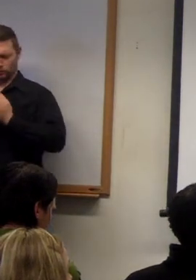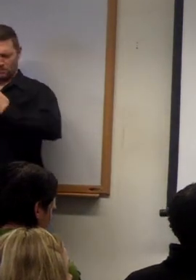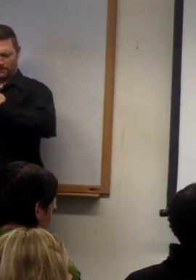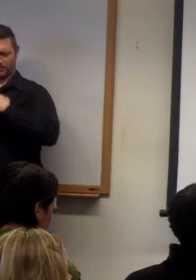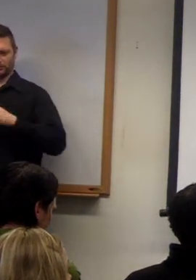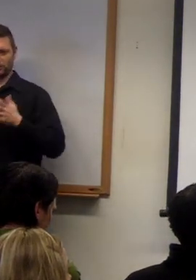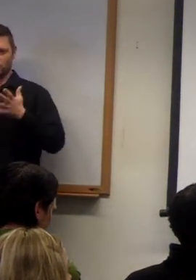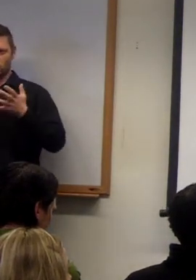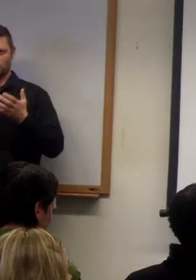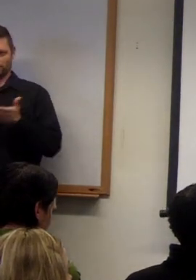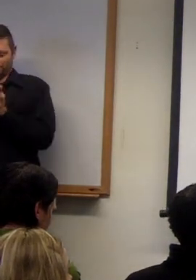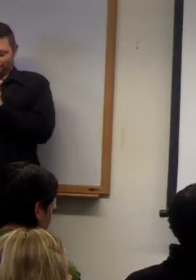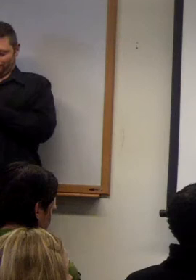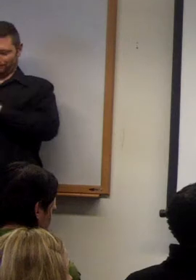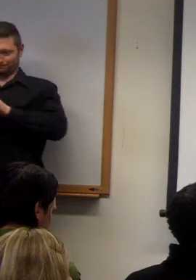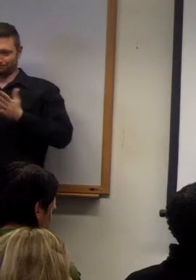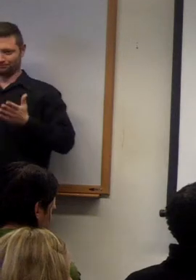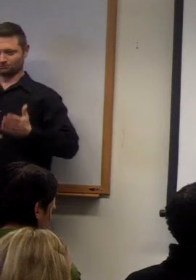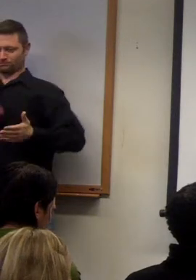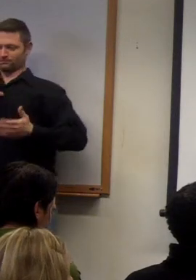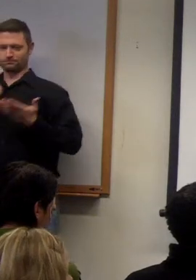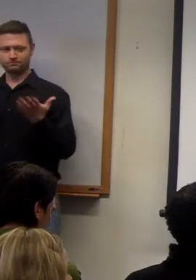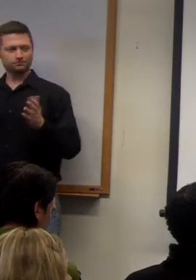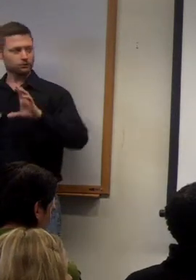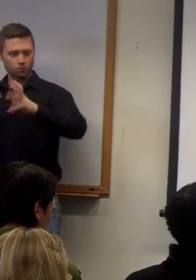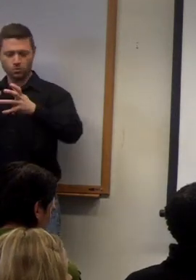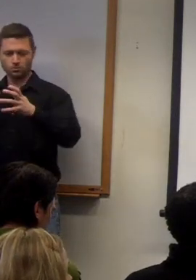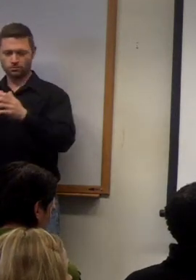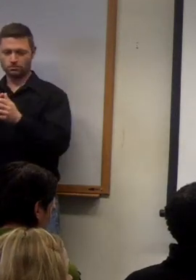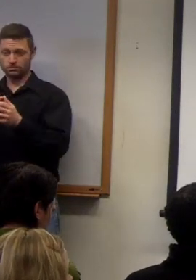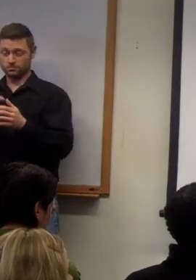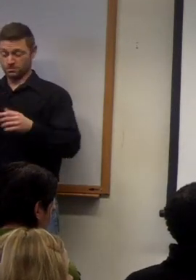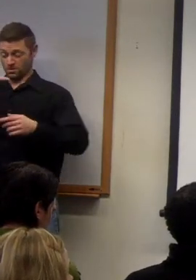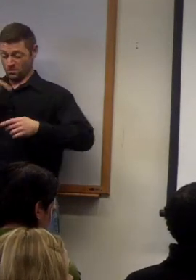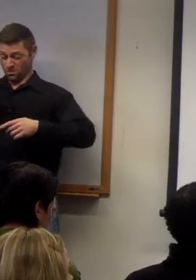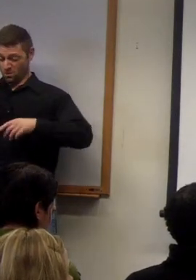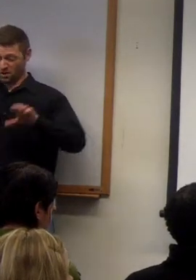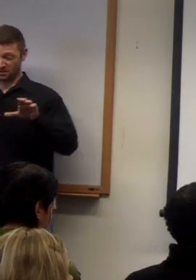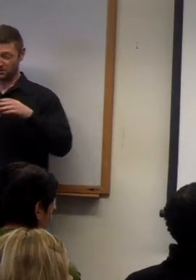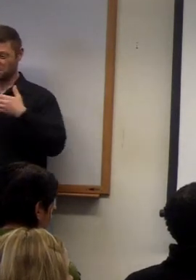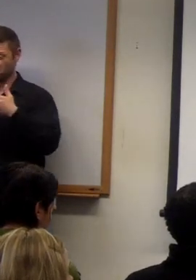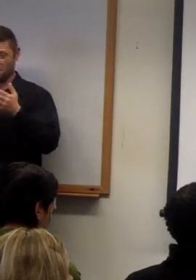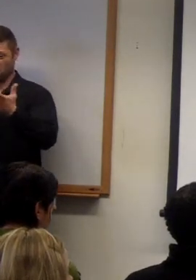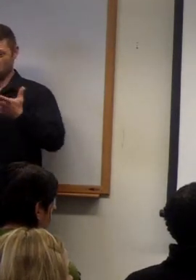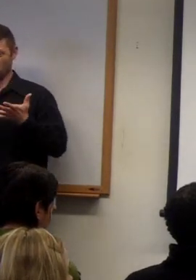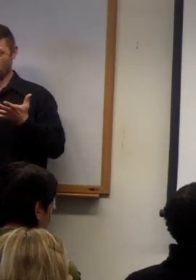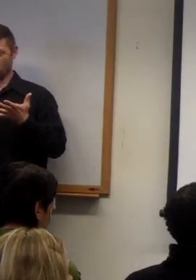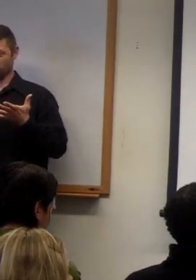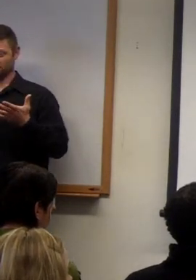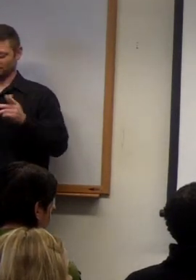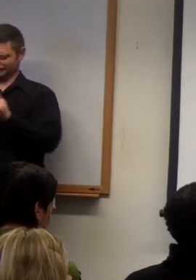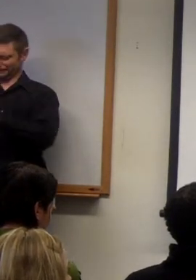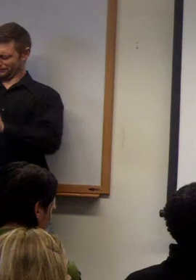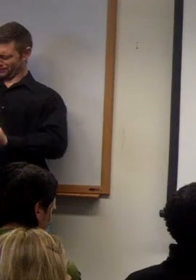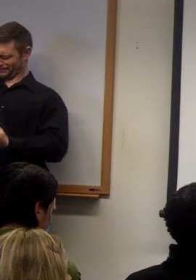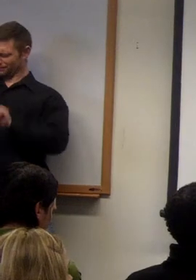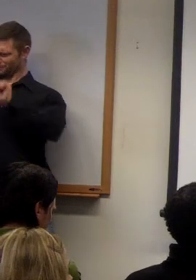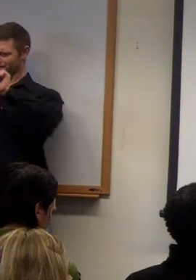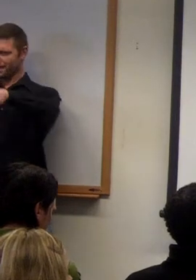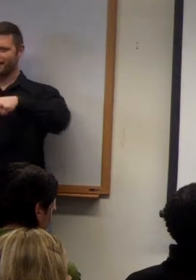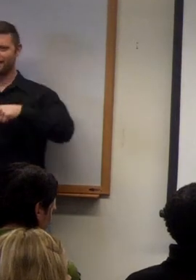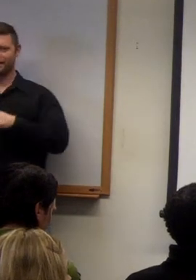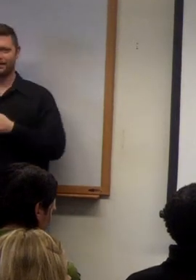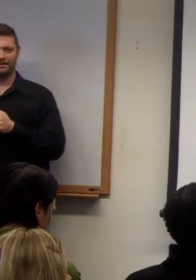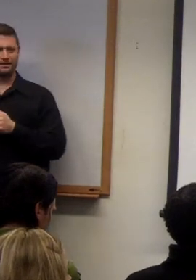get out of our way. We can do anything we want to do. We are capable of taking care of ourselves.